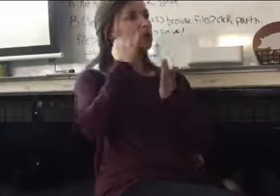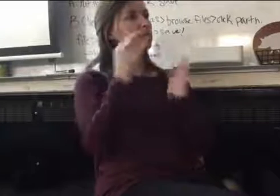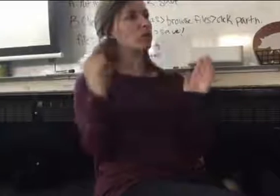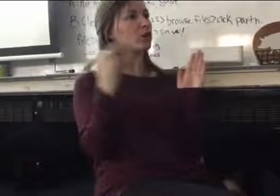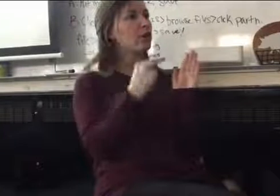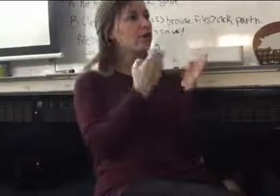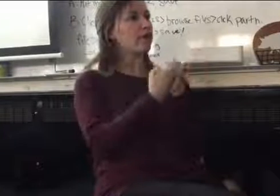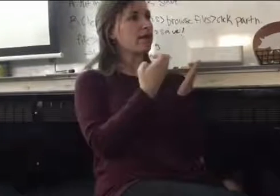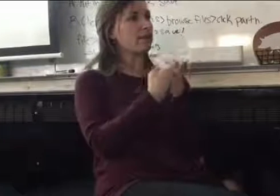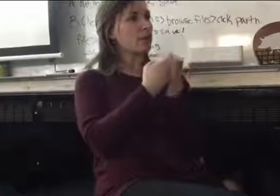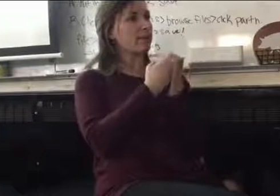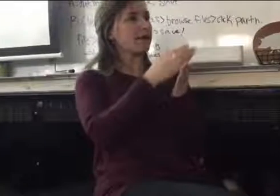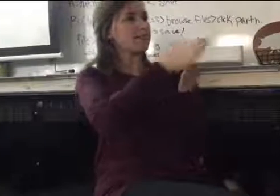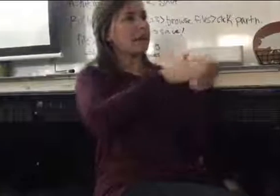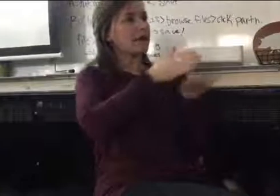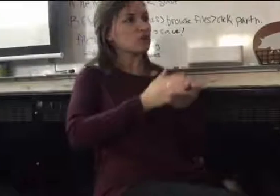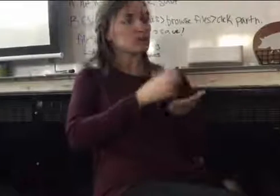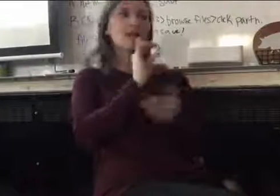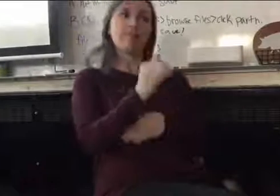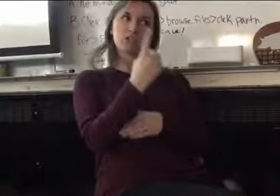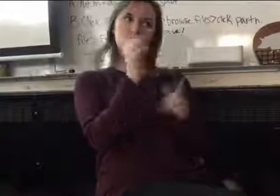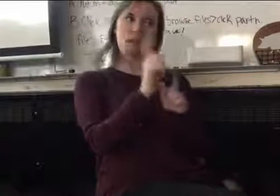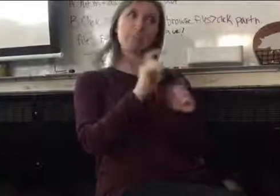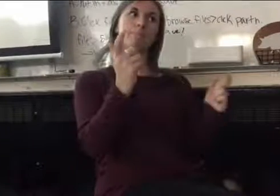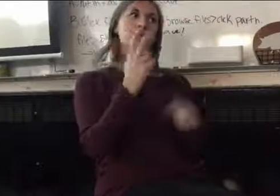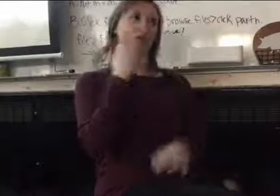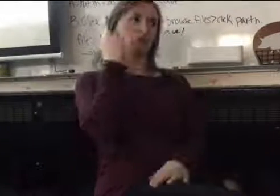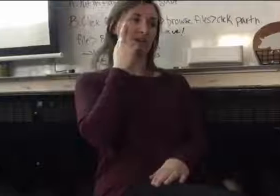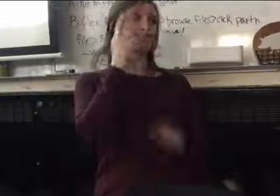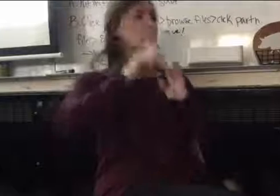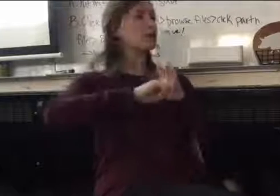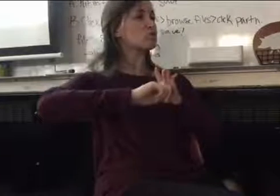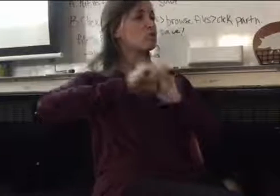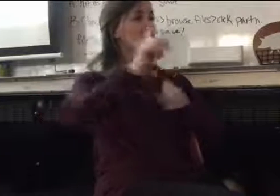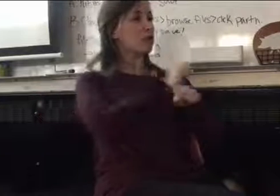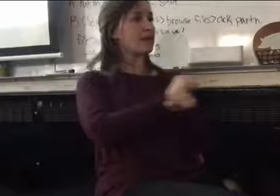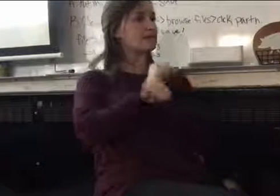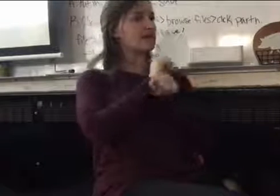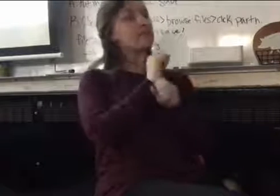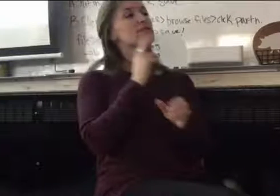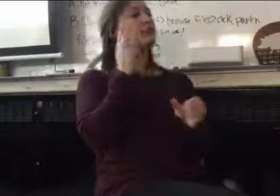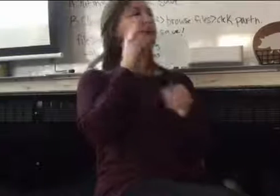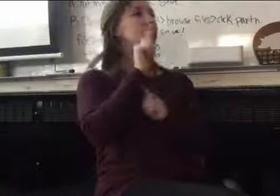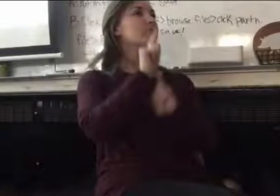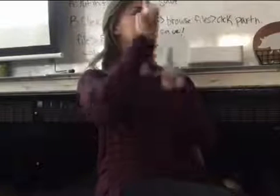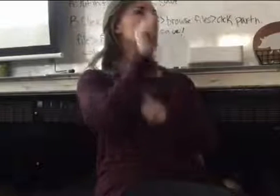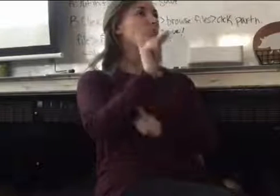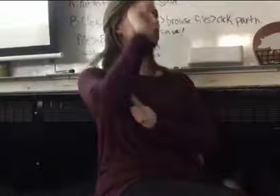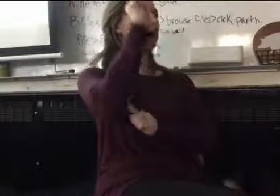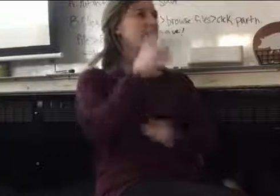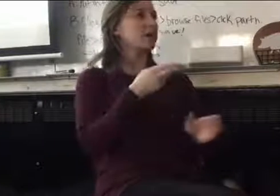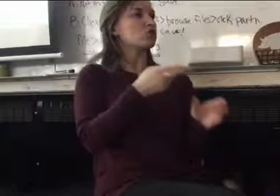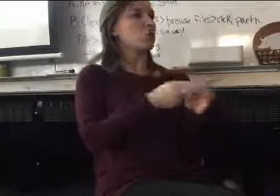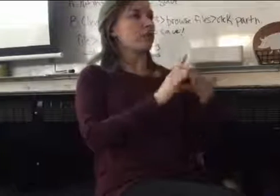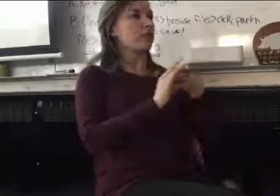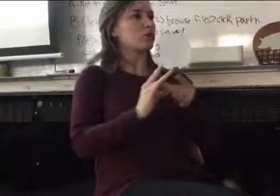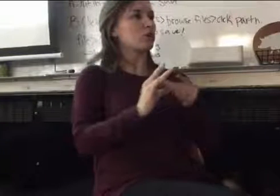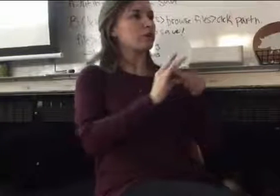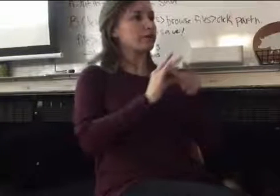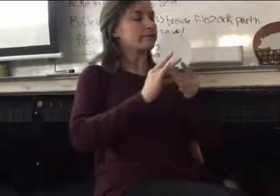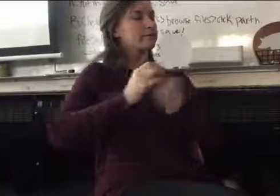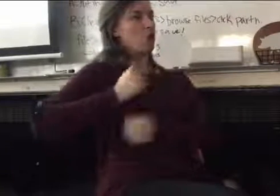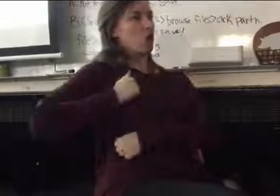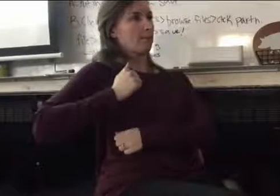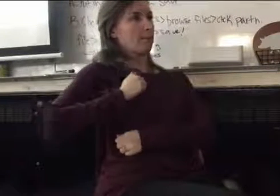reason it becomes affected. As runaway slaves go to the north, they begin to join the Union Army in massive amounts. There's primary sources that